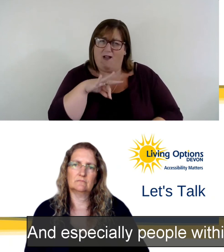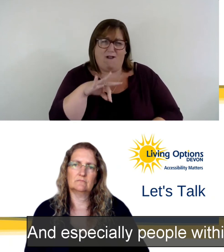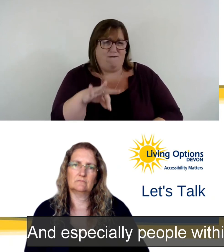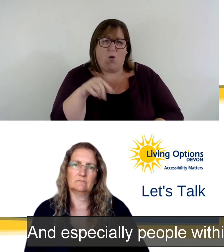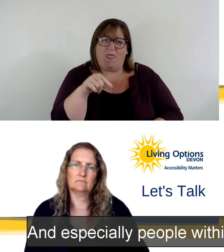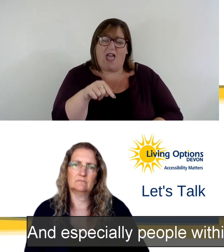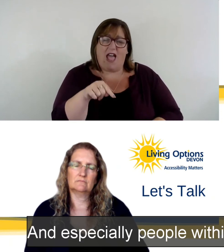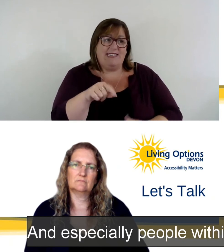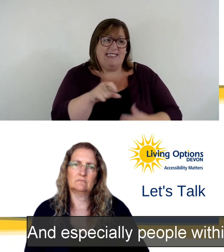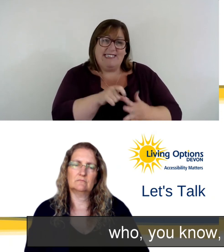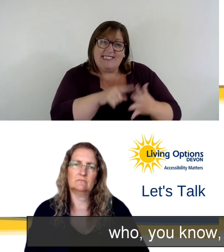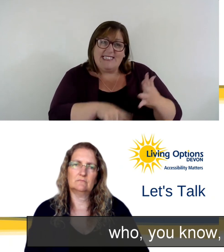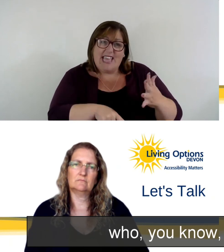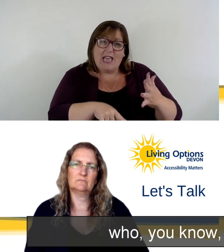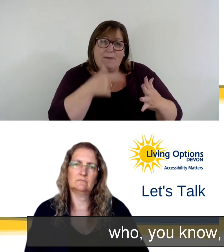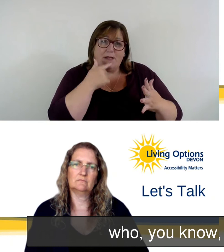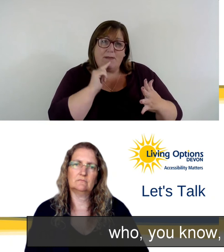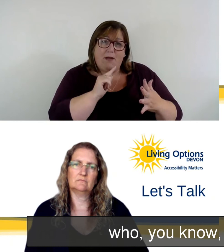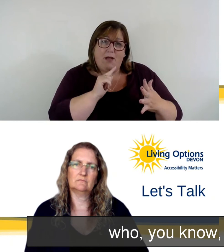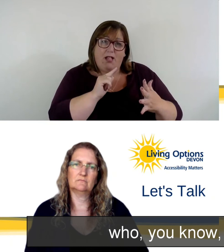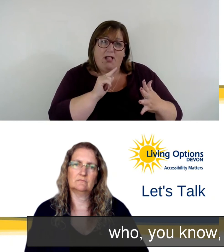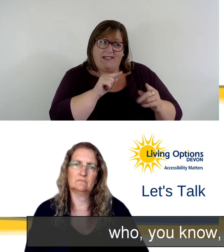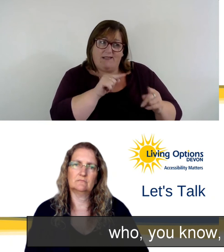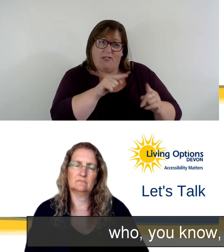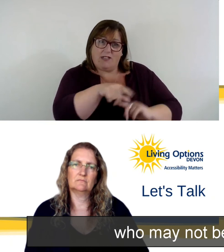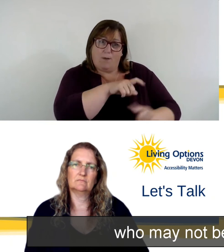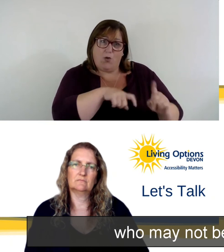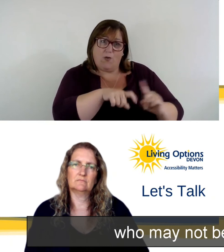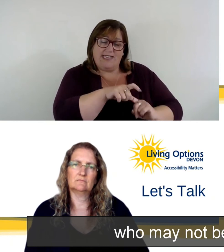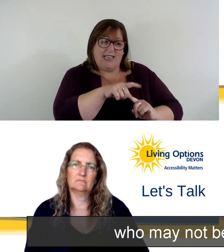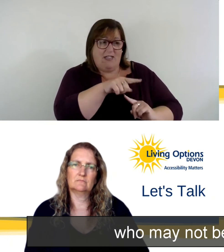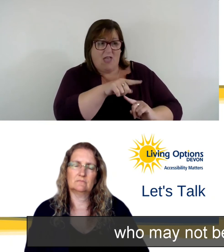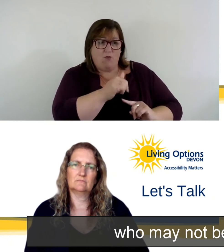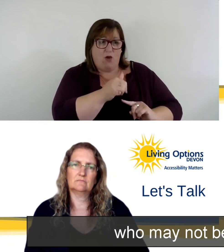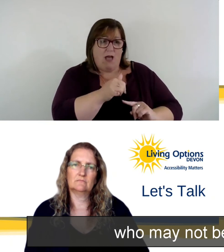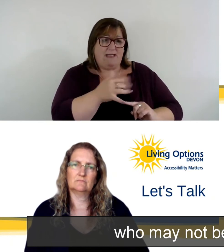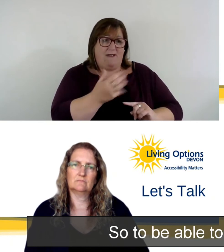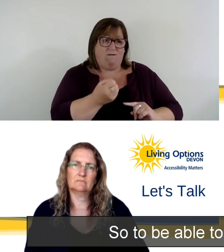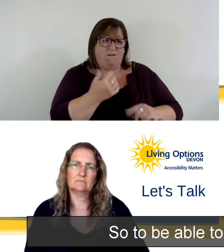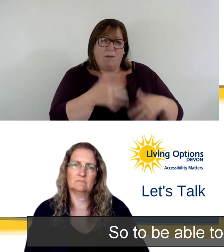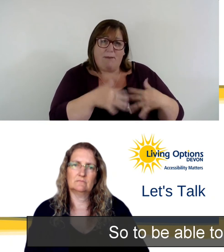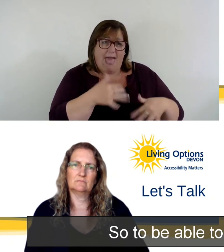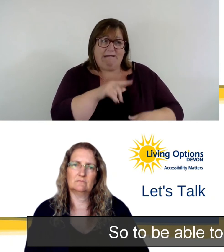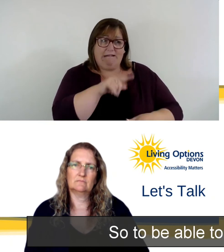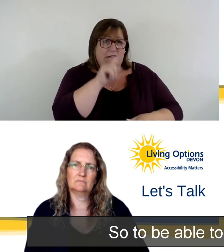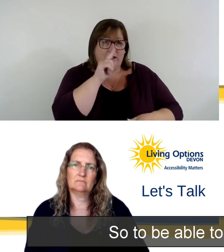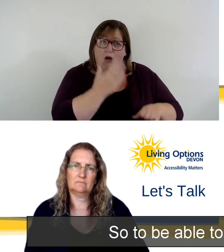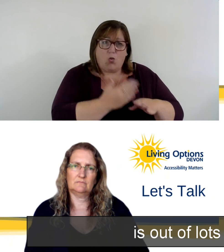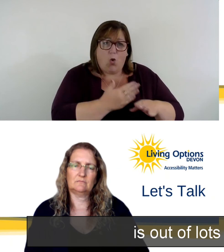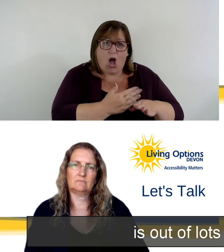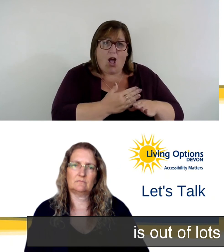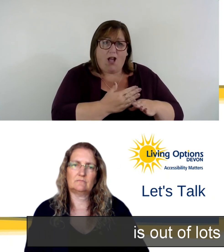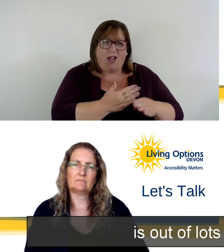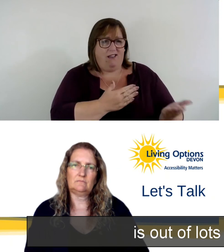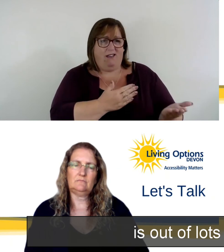the disabled community who may be, you know, maybe in pain, who may not be working. So to be able to afford therapy